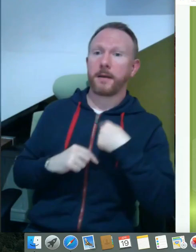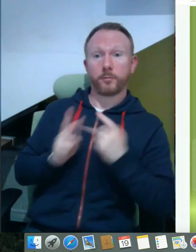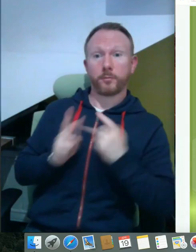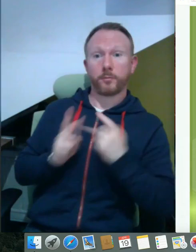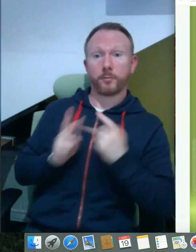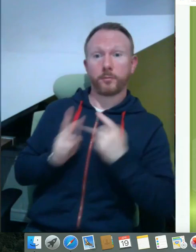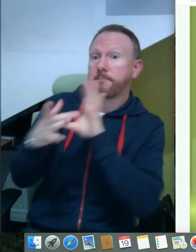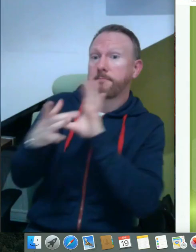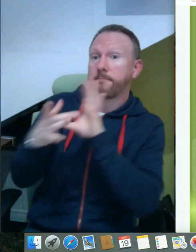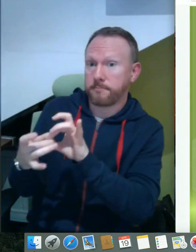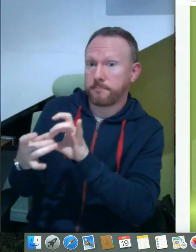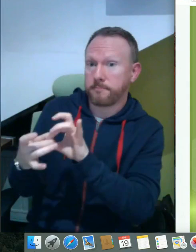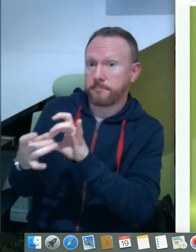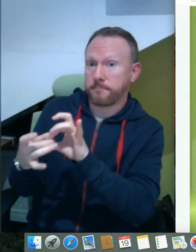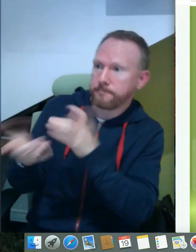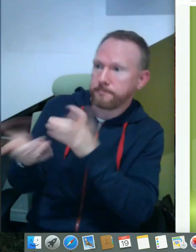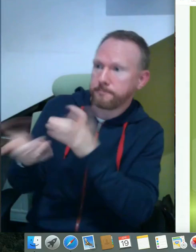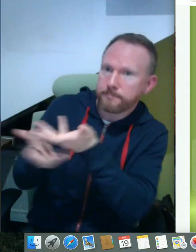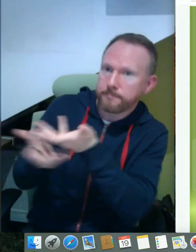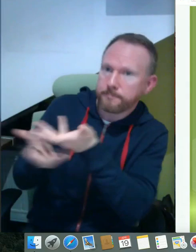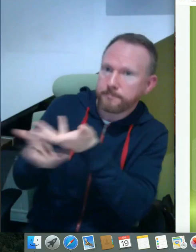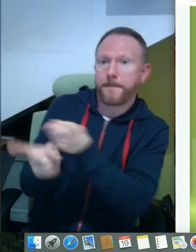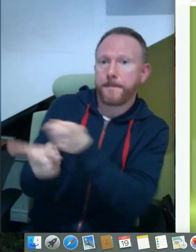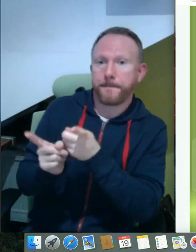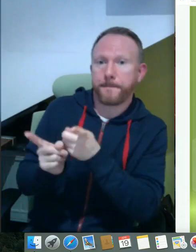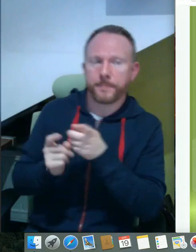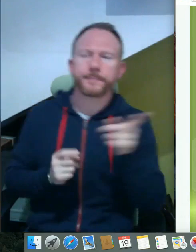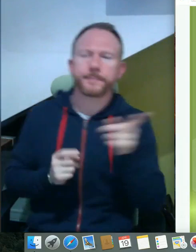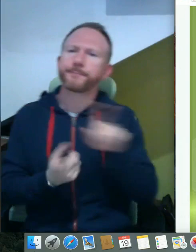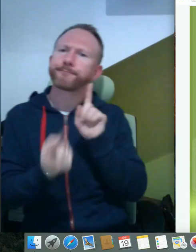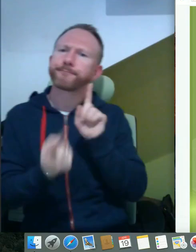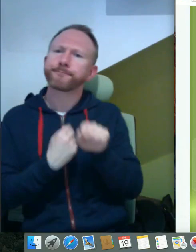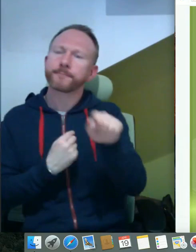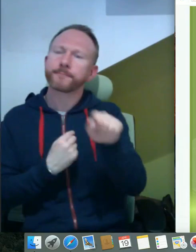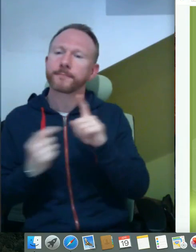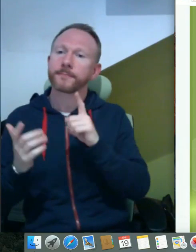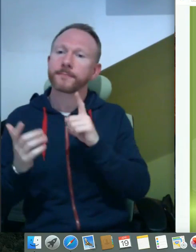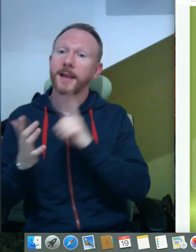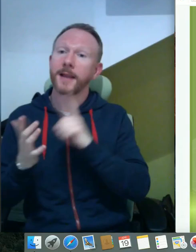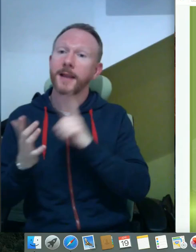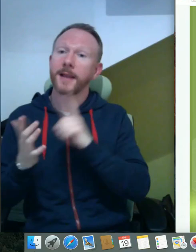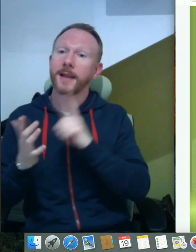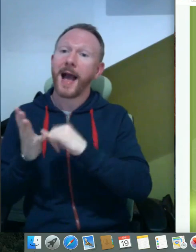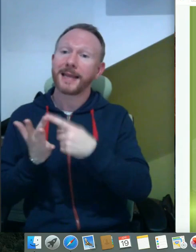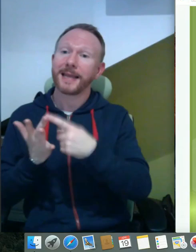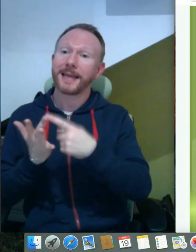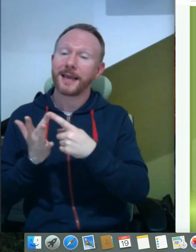in the ASLI directory, you can search for